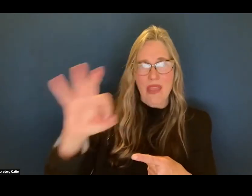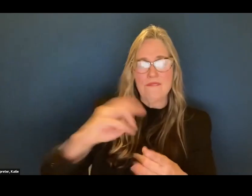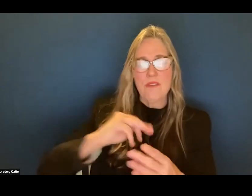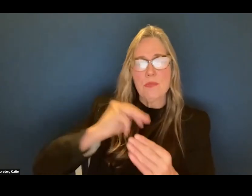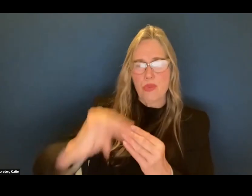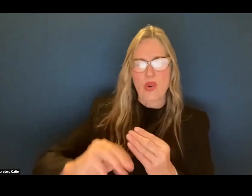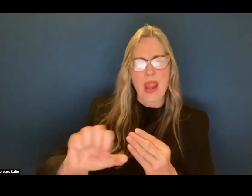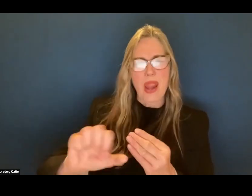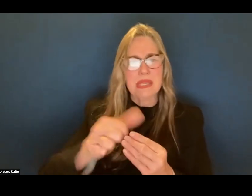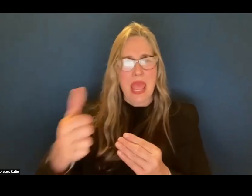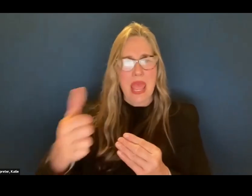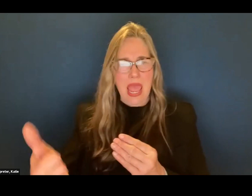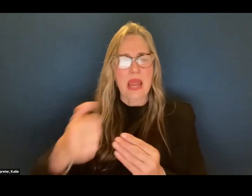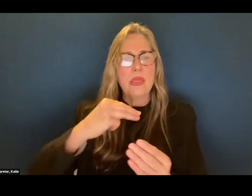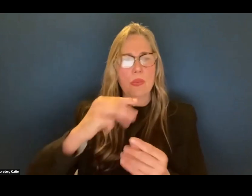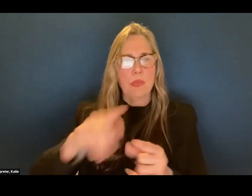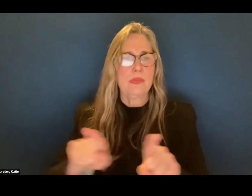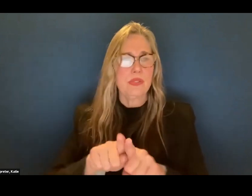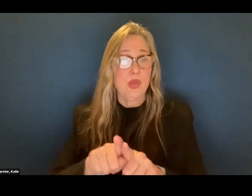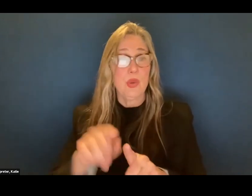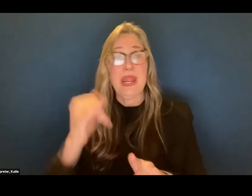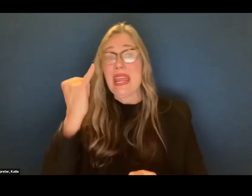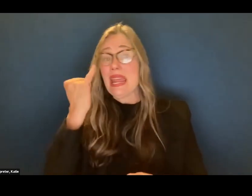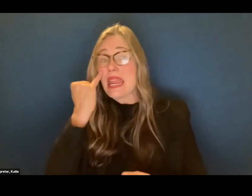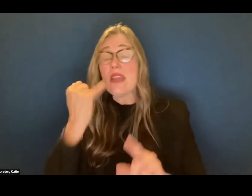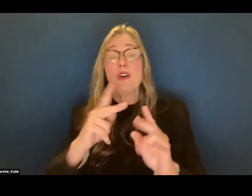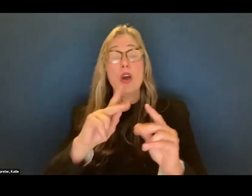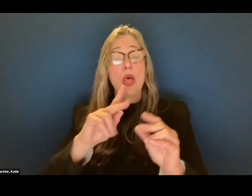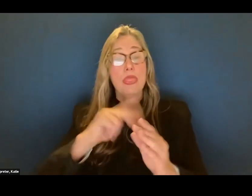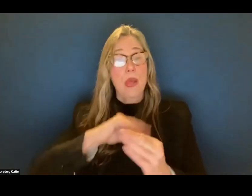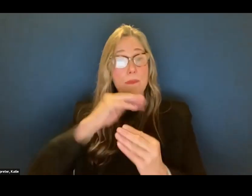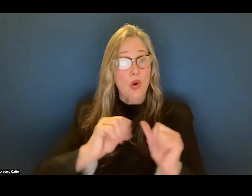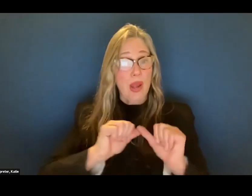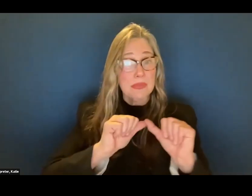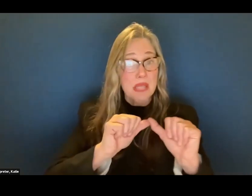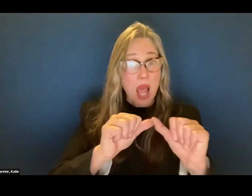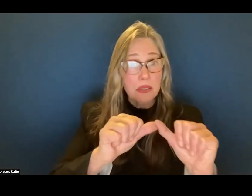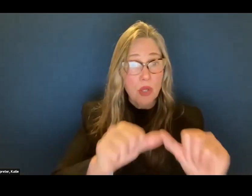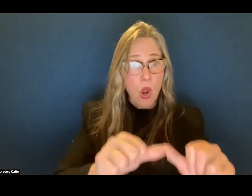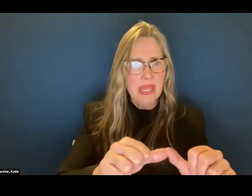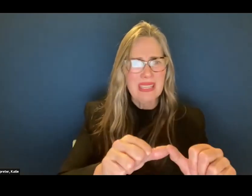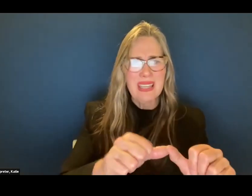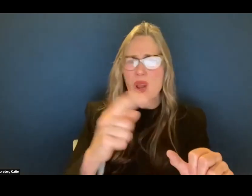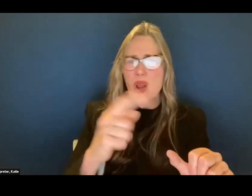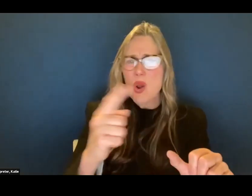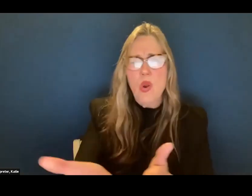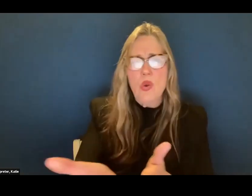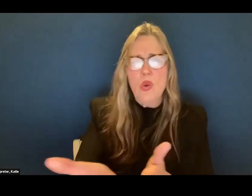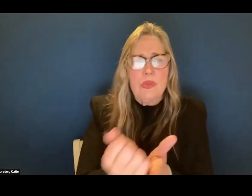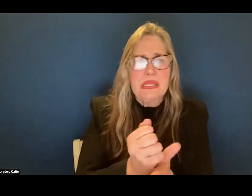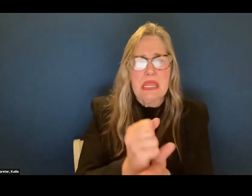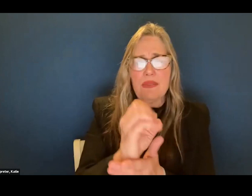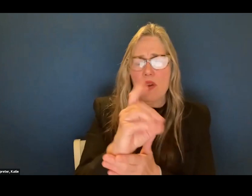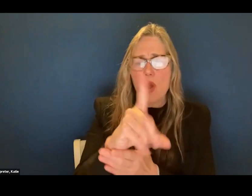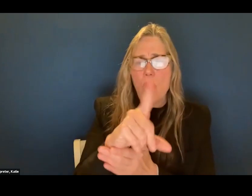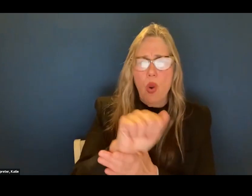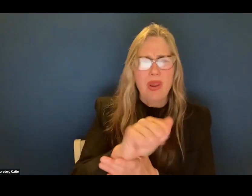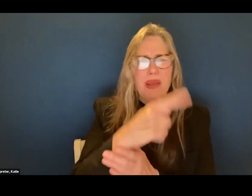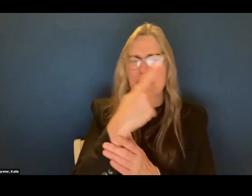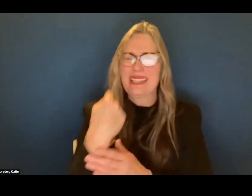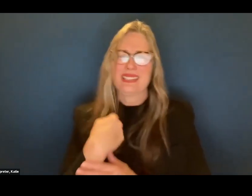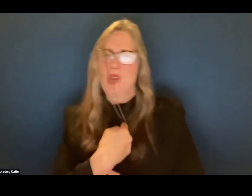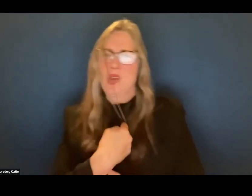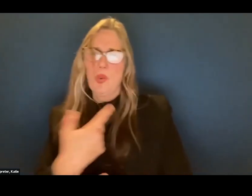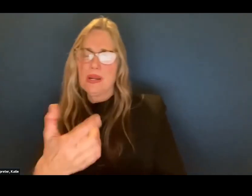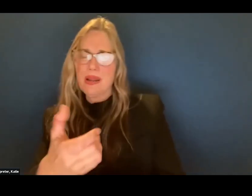For the ongoing programs, we only receive a COLA for a few of our programs because, again, we're not LCFF funded.